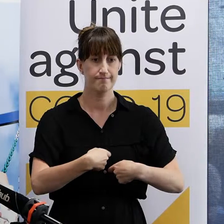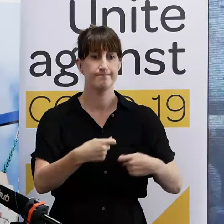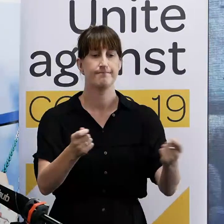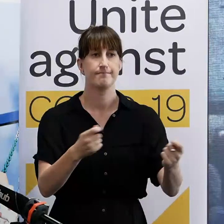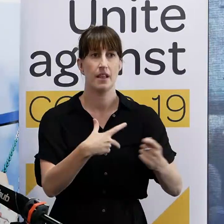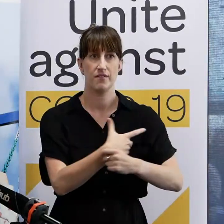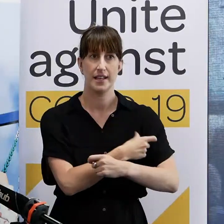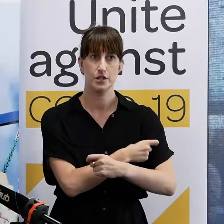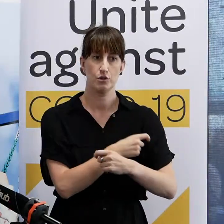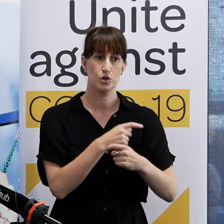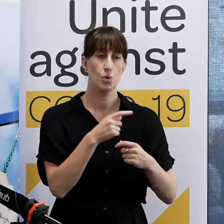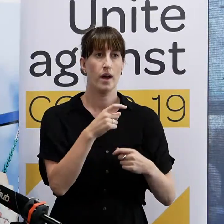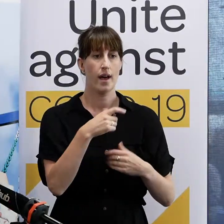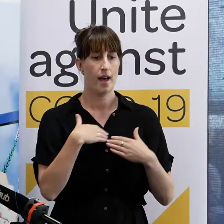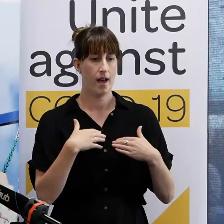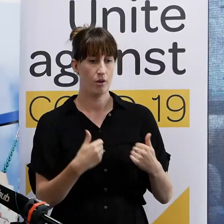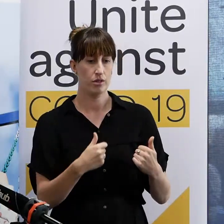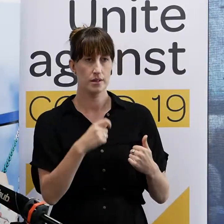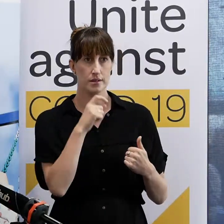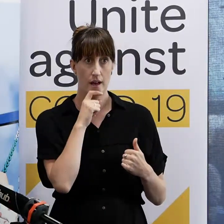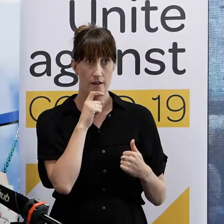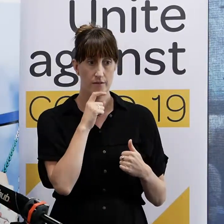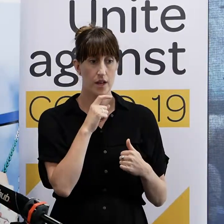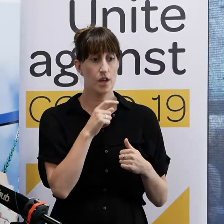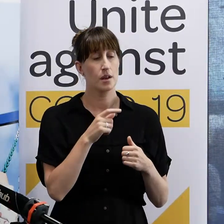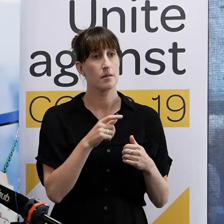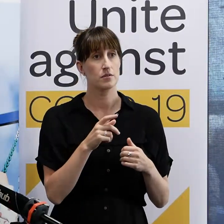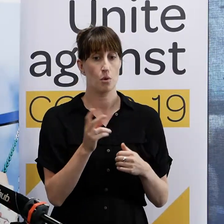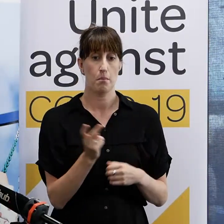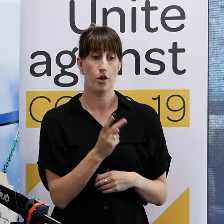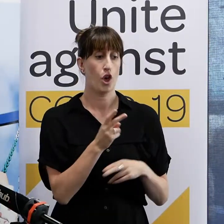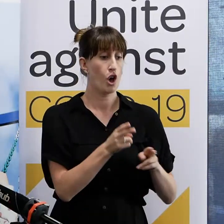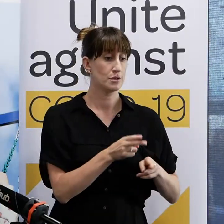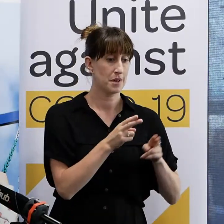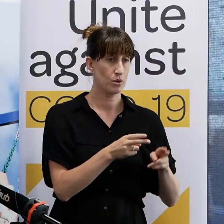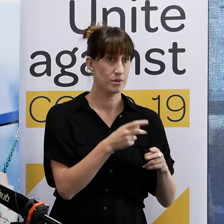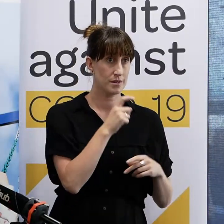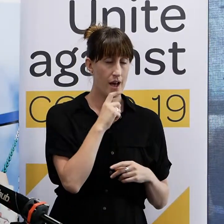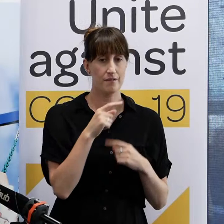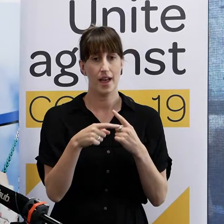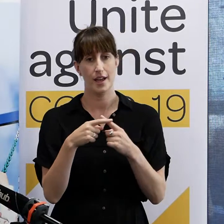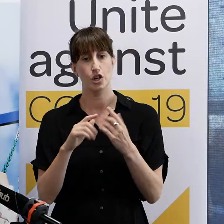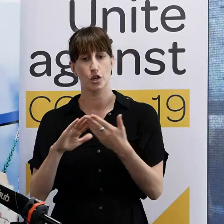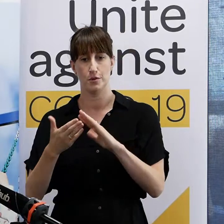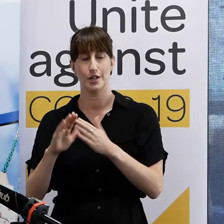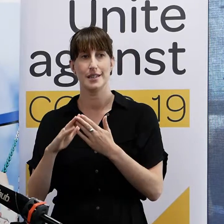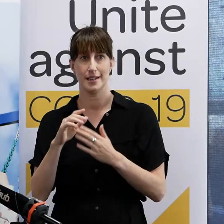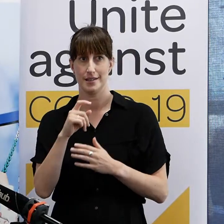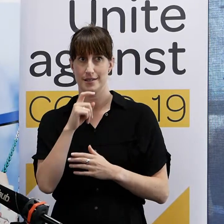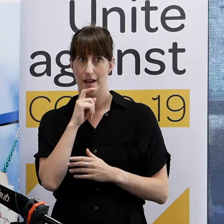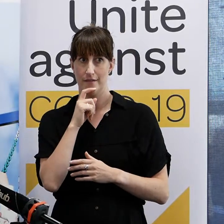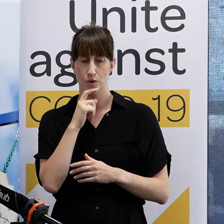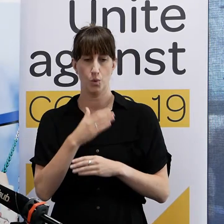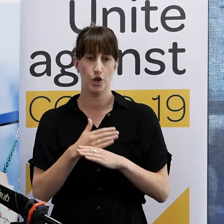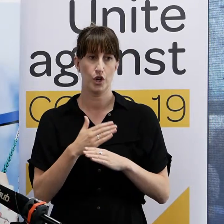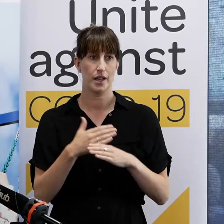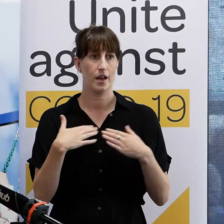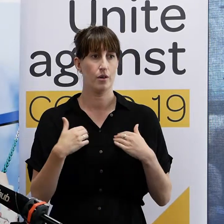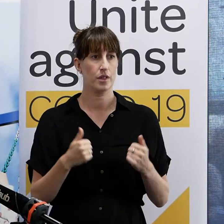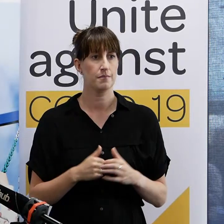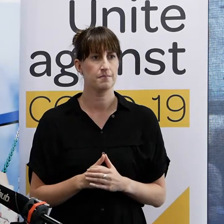that includes both hospital-based and community-based workforce. Right, and with the spare doses of the vaccine intended for border